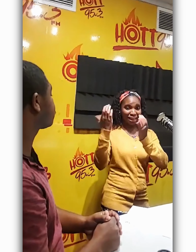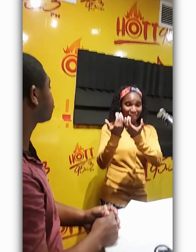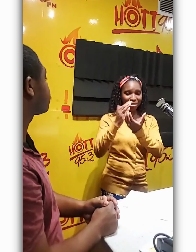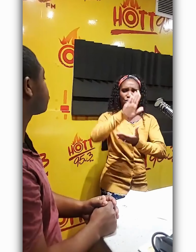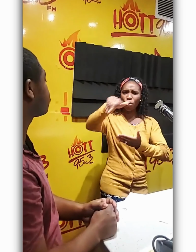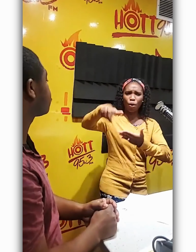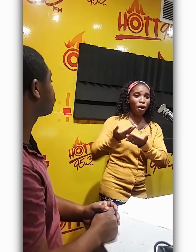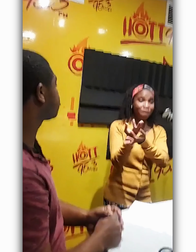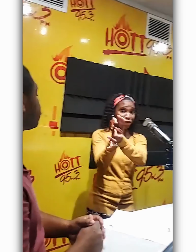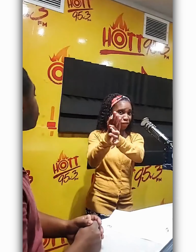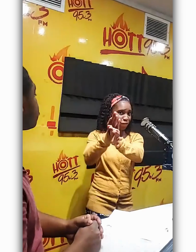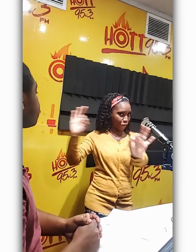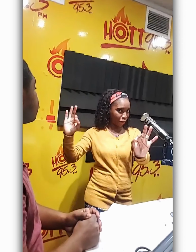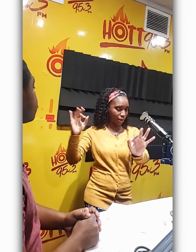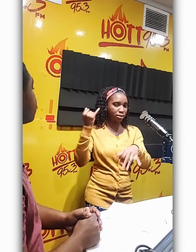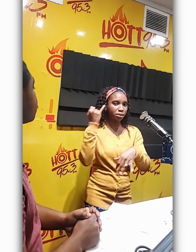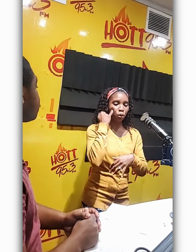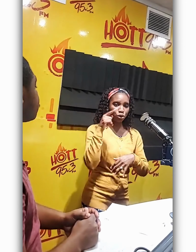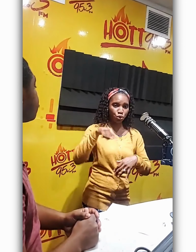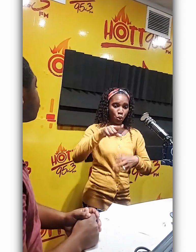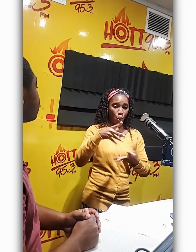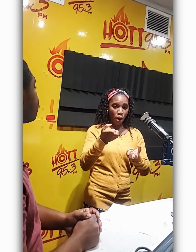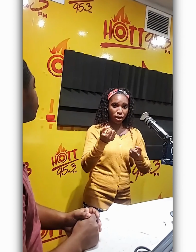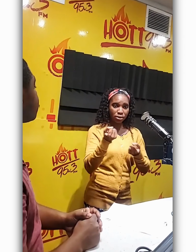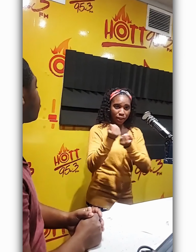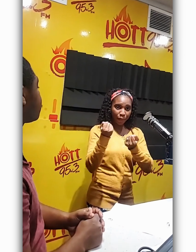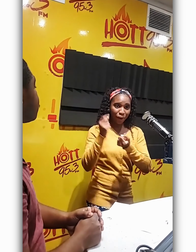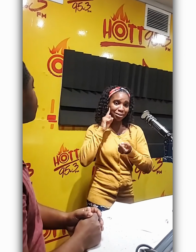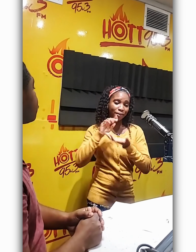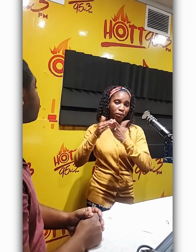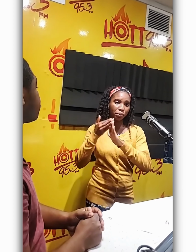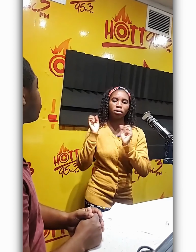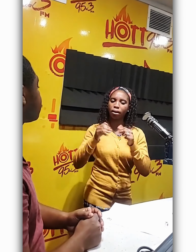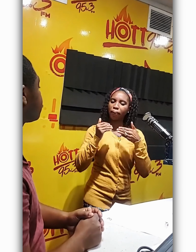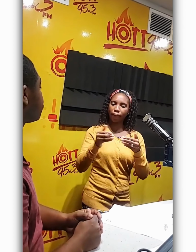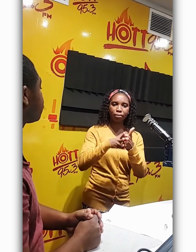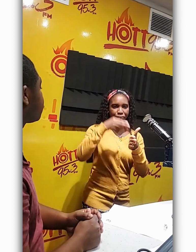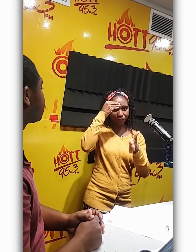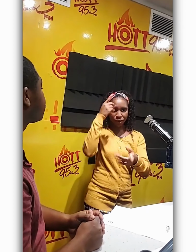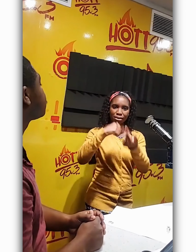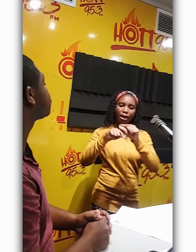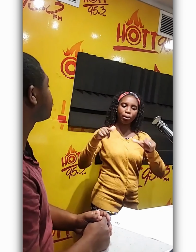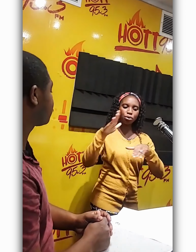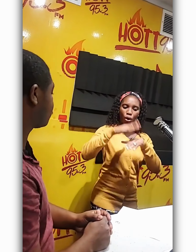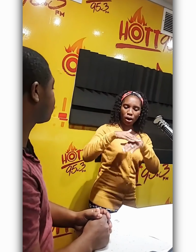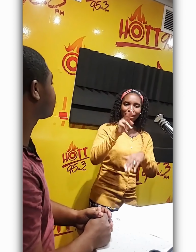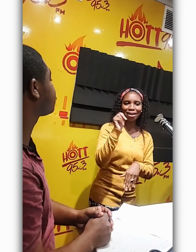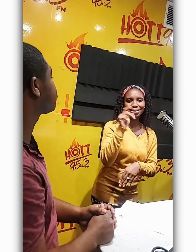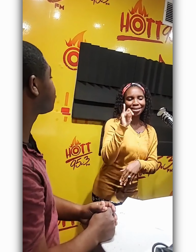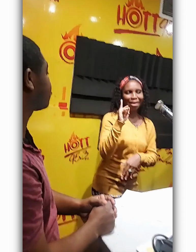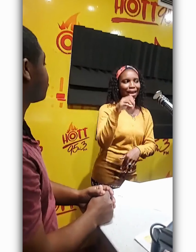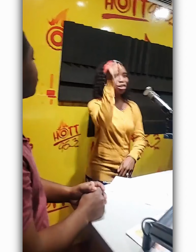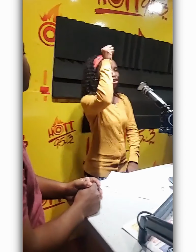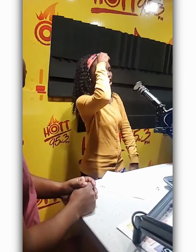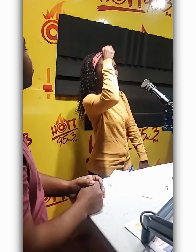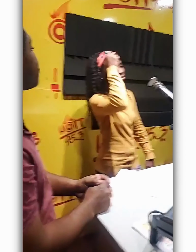you want to help the community, you can also learn sign language free. Scott, I appreciate you, my brother. Great show today. Yo, big up. Remember, going over